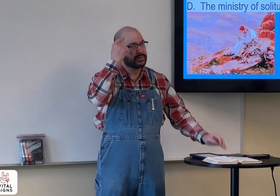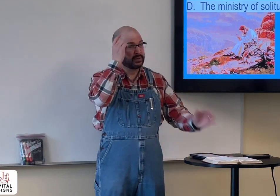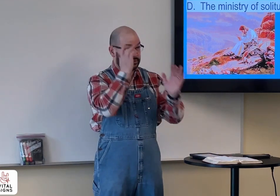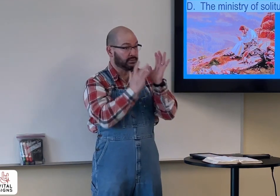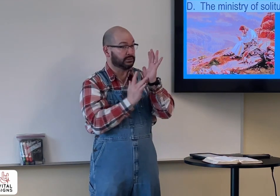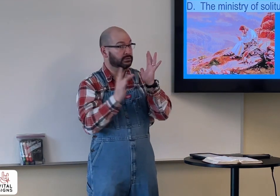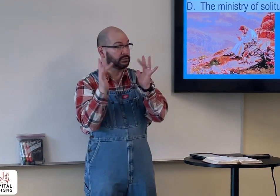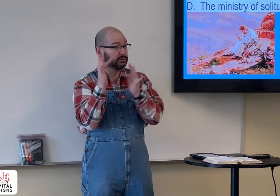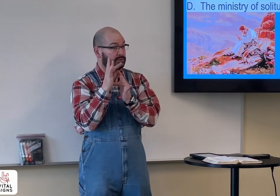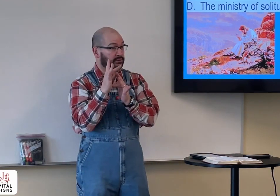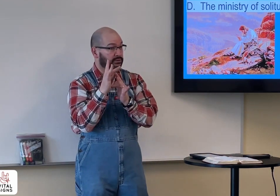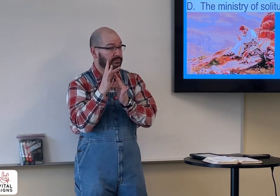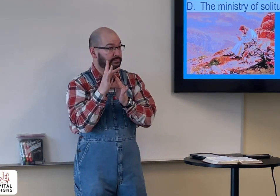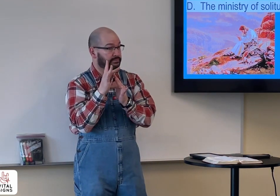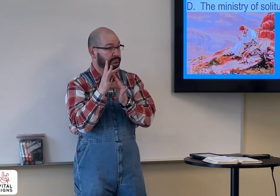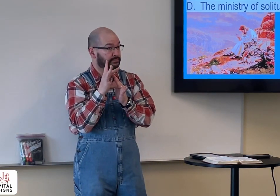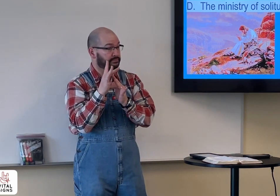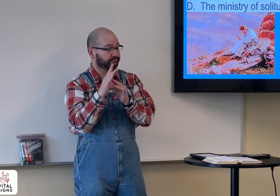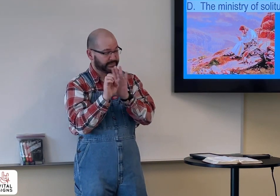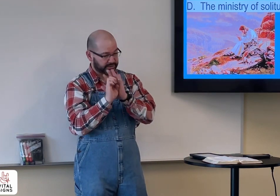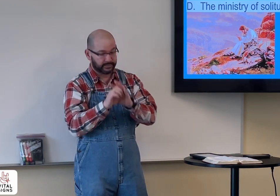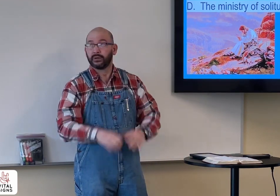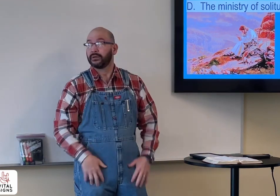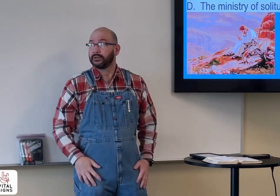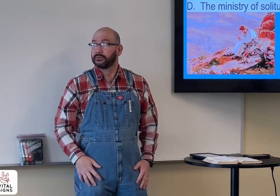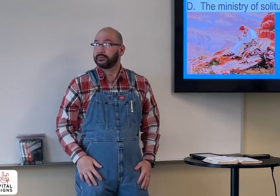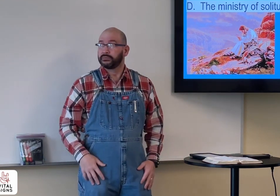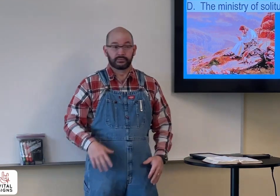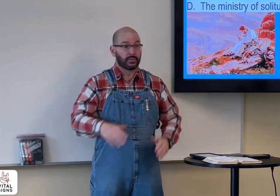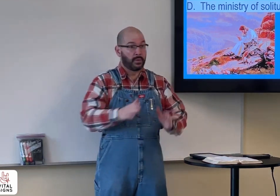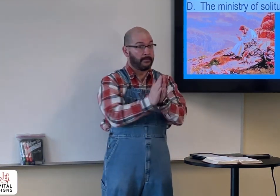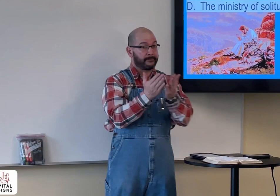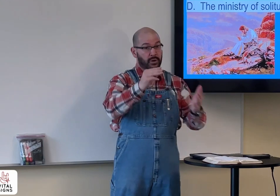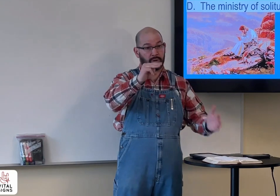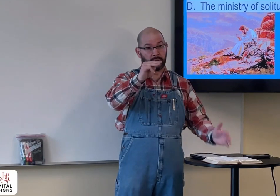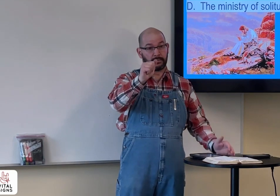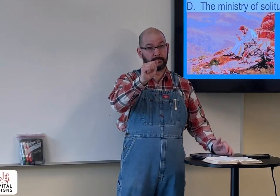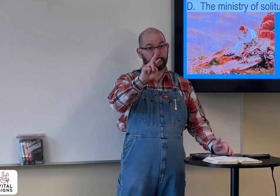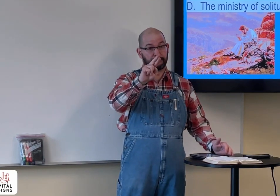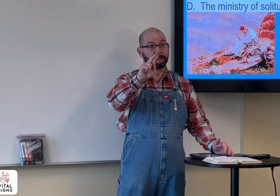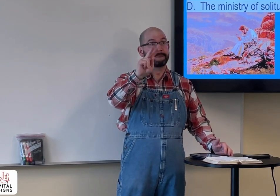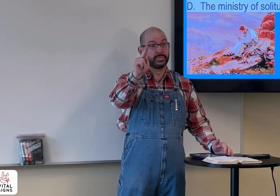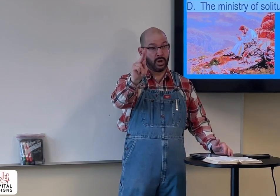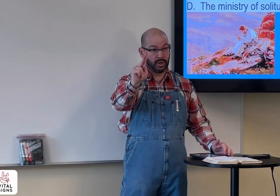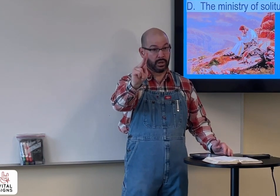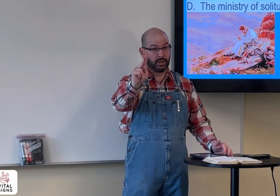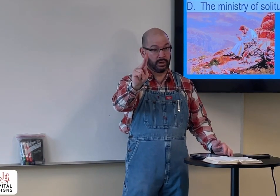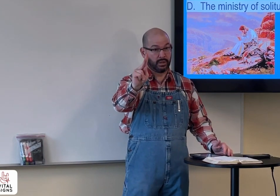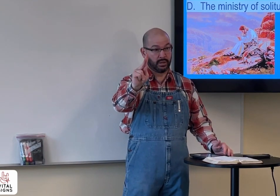Think about Jesus himself. He's our example. The book of Mark,